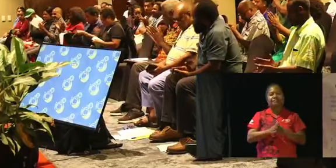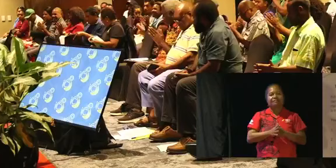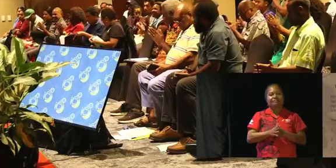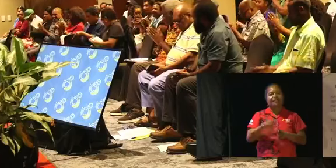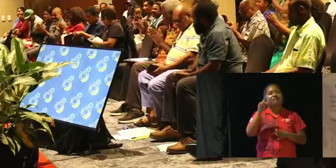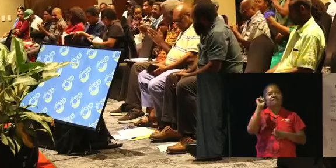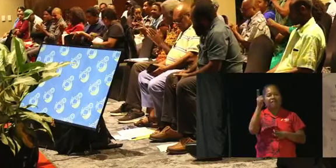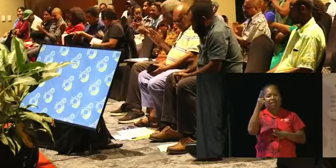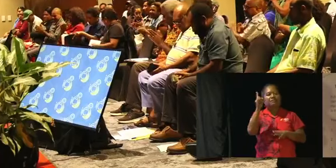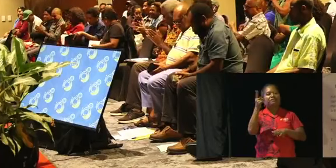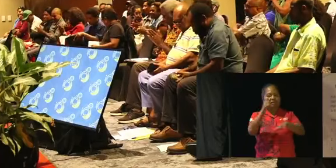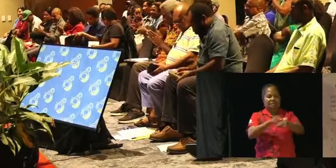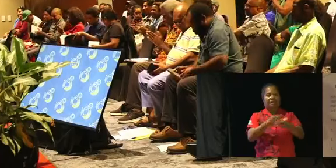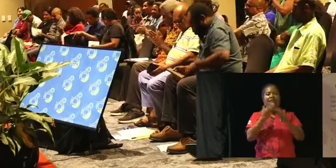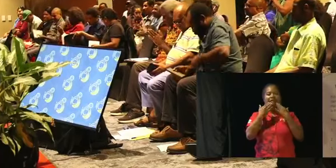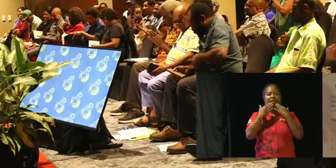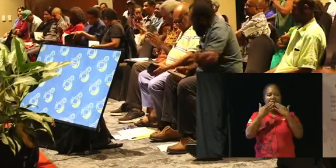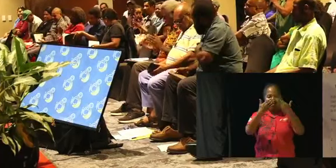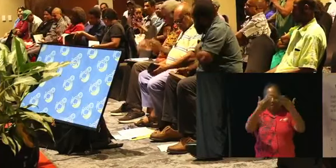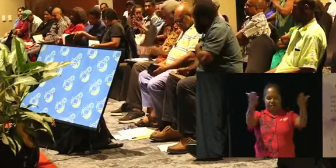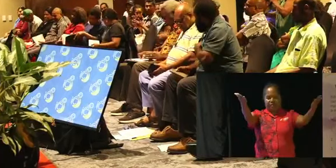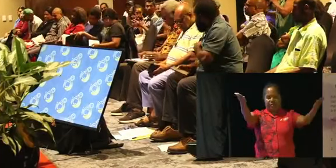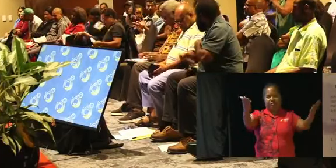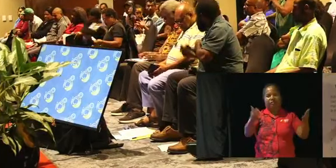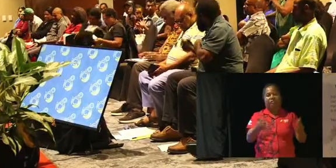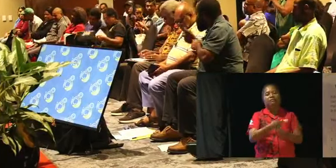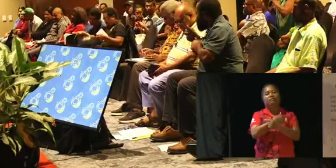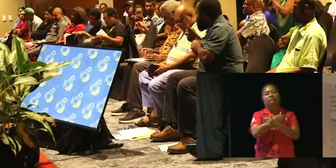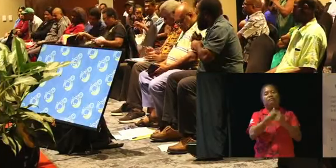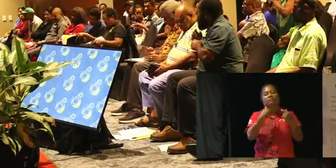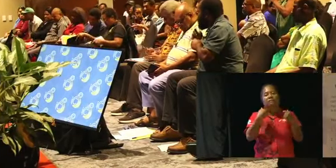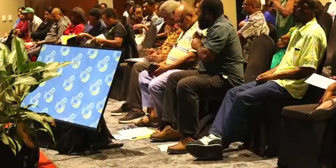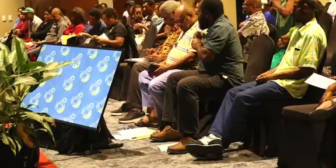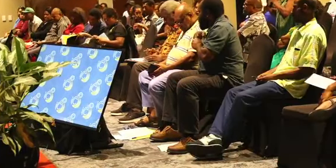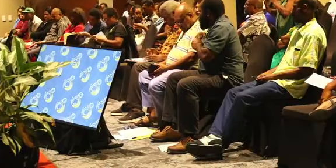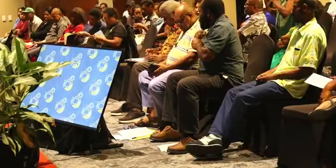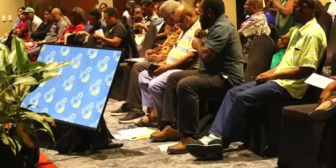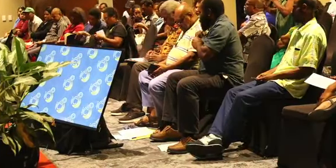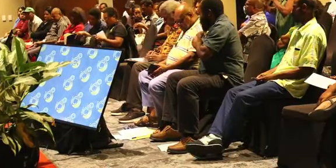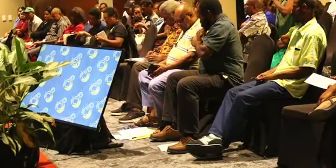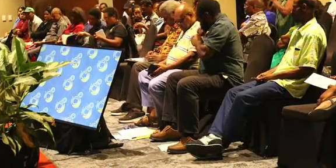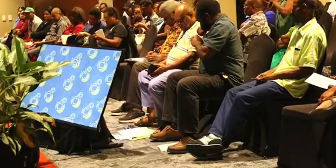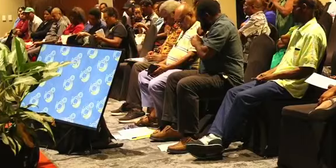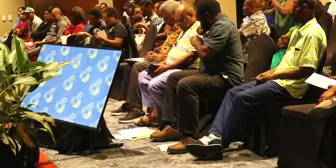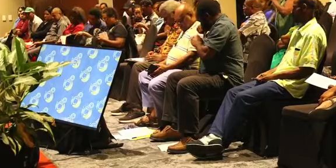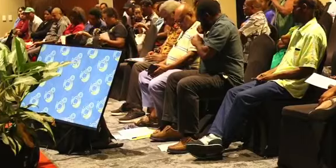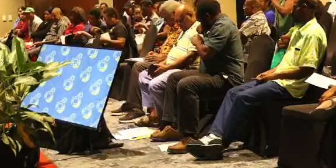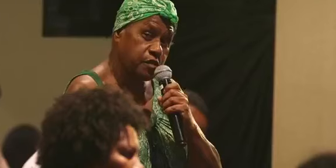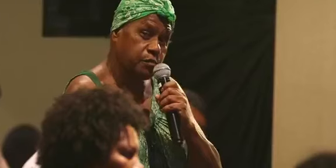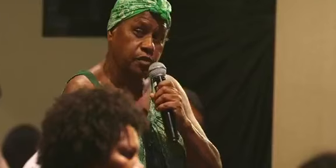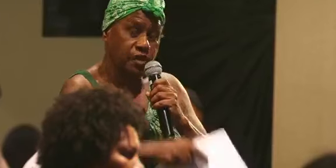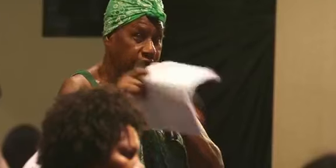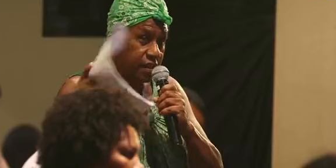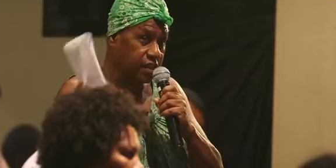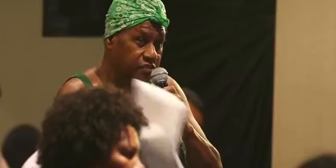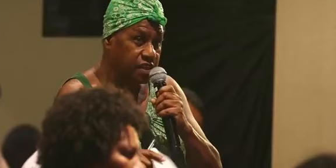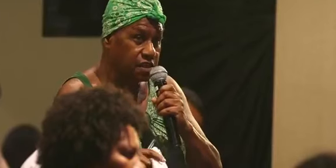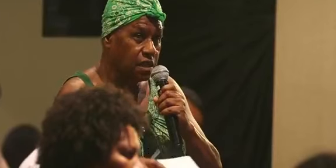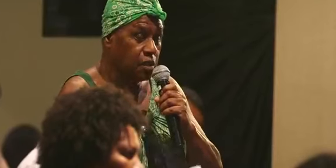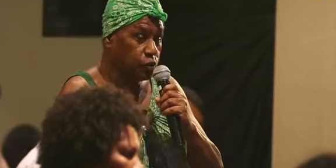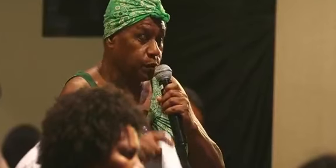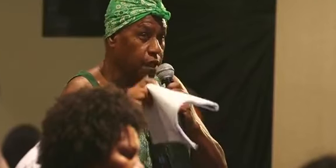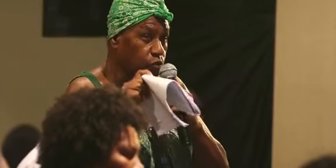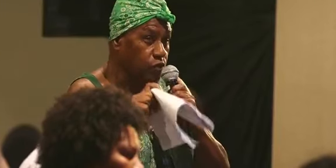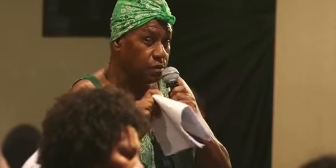First of its kind. Thank you very much. Me play whole persons la you play commissioner the you mean? Na you play commissioners responsible all other